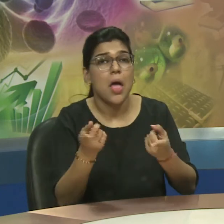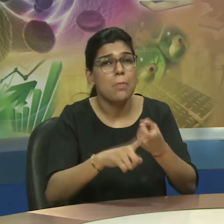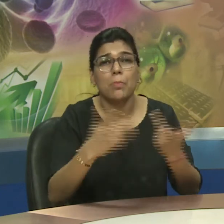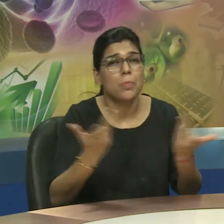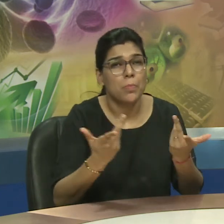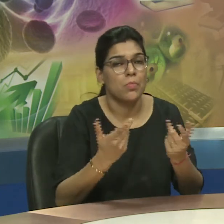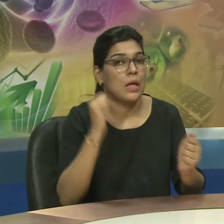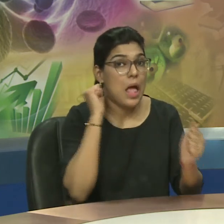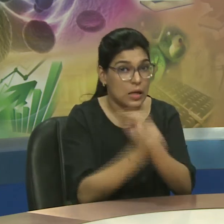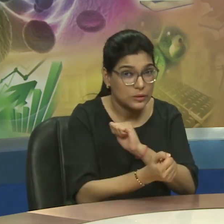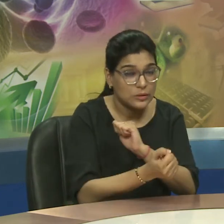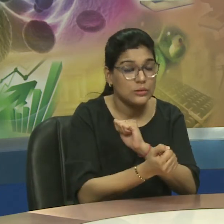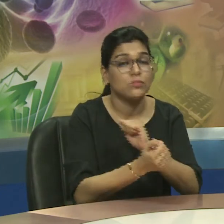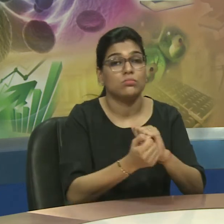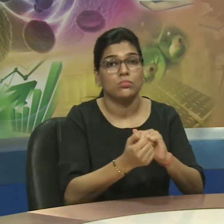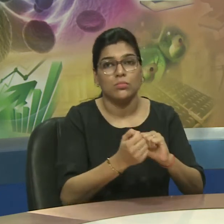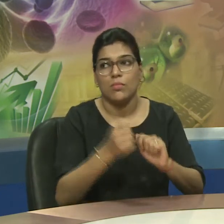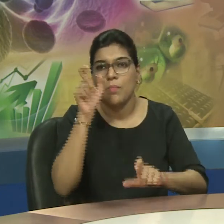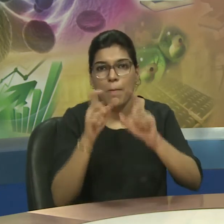Insurance of all type of motor vehicles